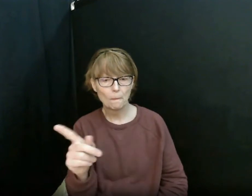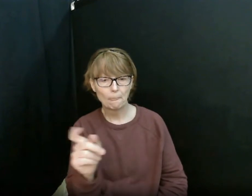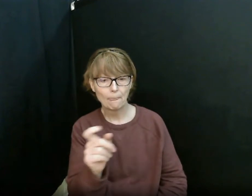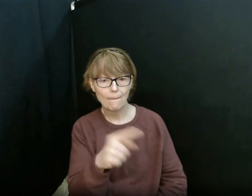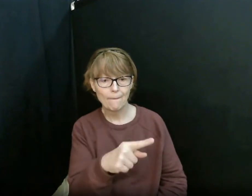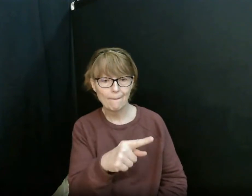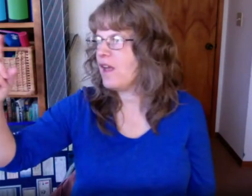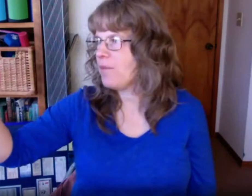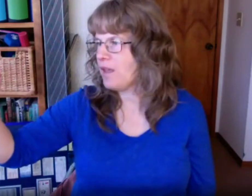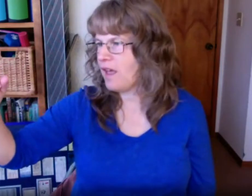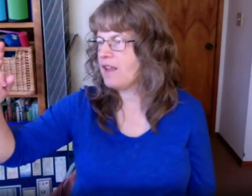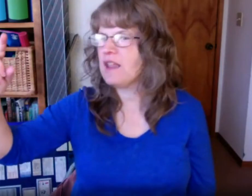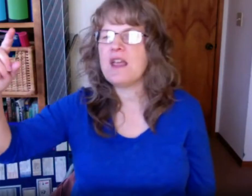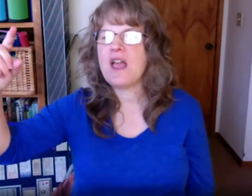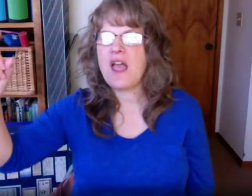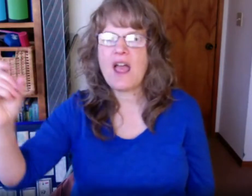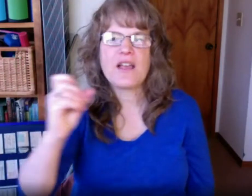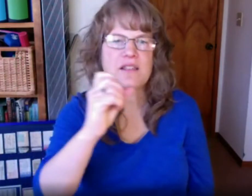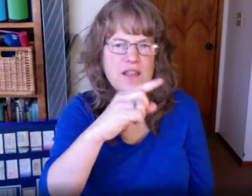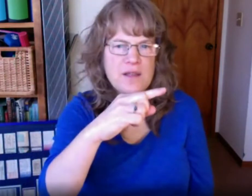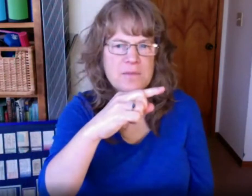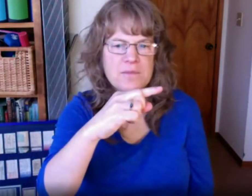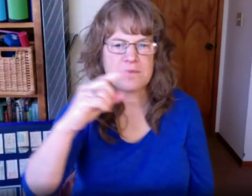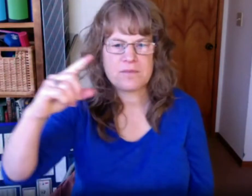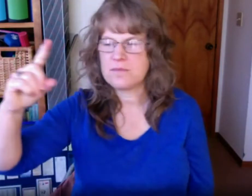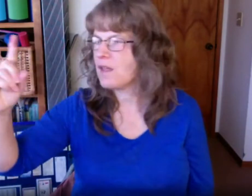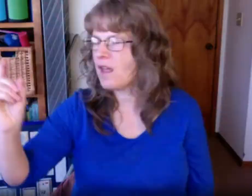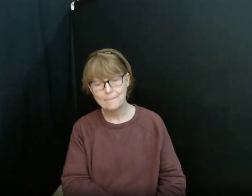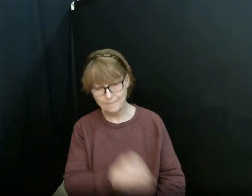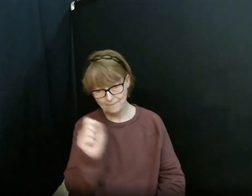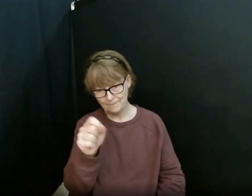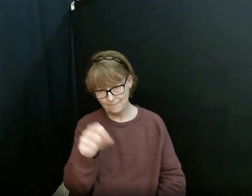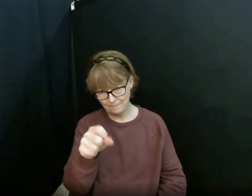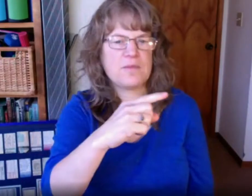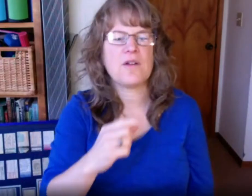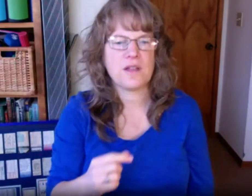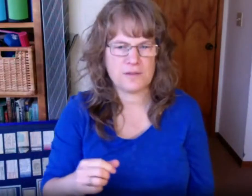So I'm saying, Callie, ask him. Uh-huh. Ask him. Okay. Yeah.